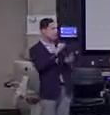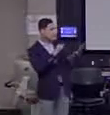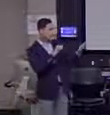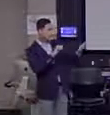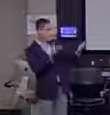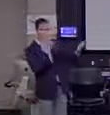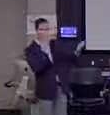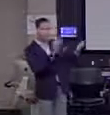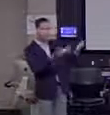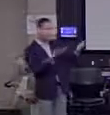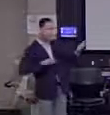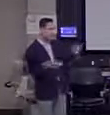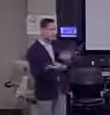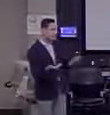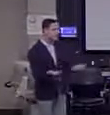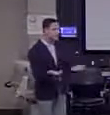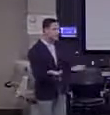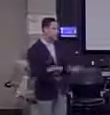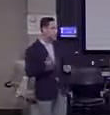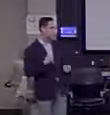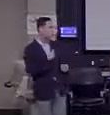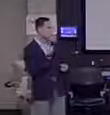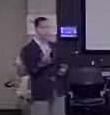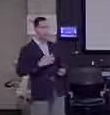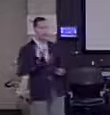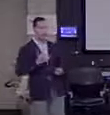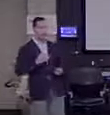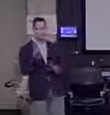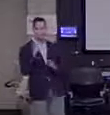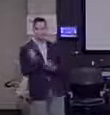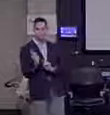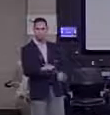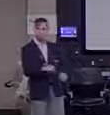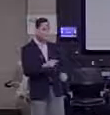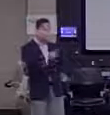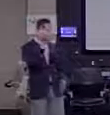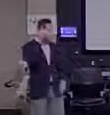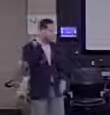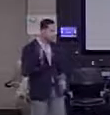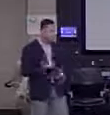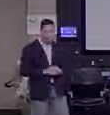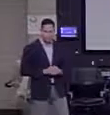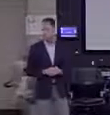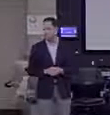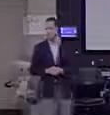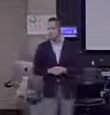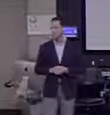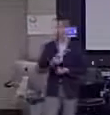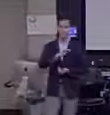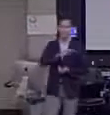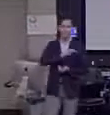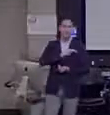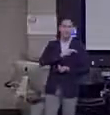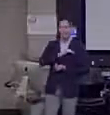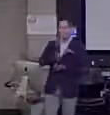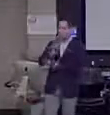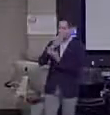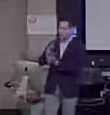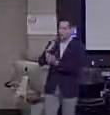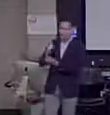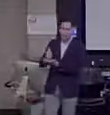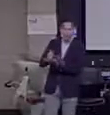get the invitation. We are so happy to be at Gallaudet. Melissa, can't thank you enough for all that you helped pull